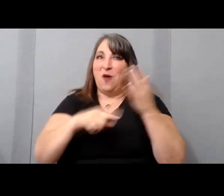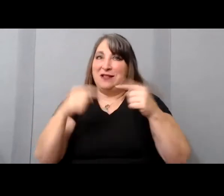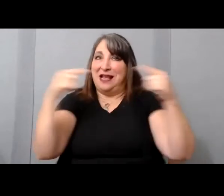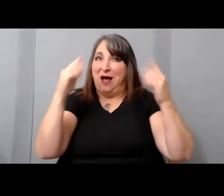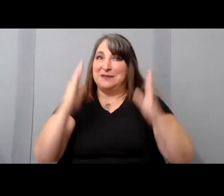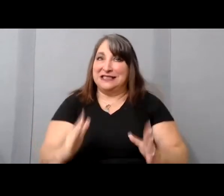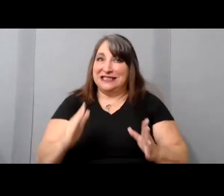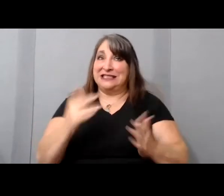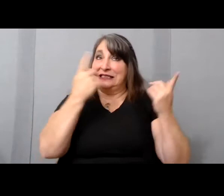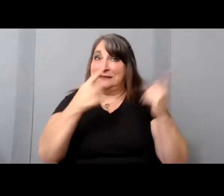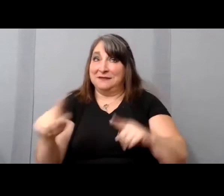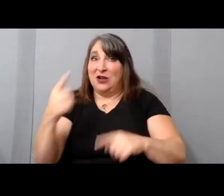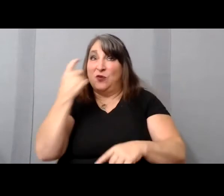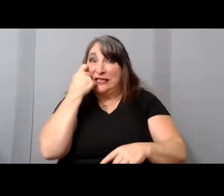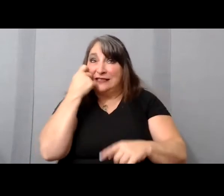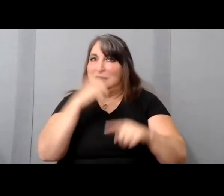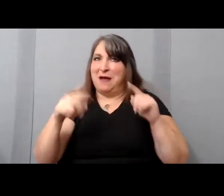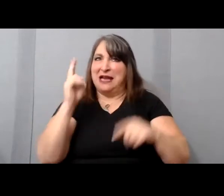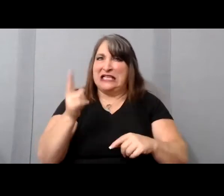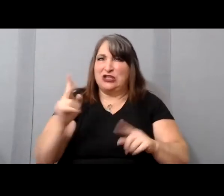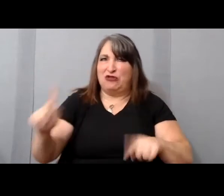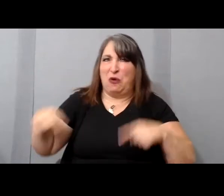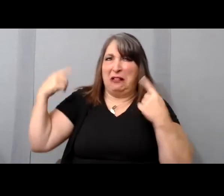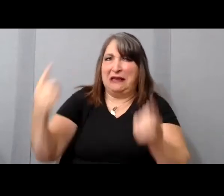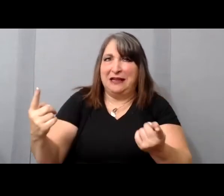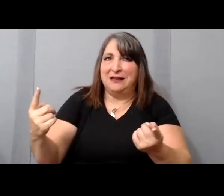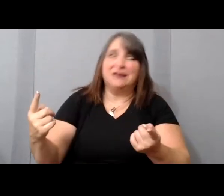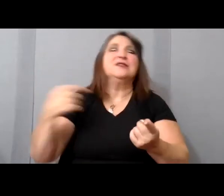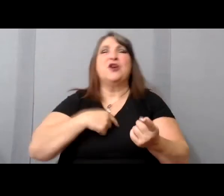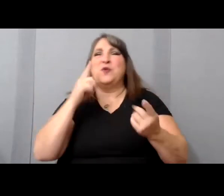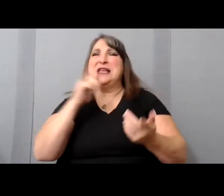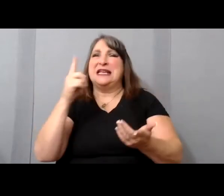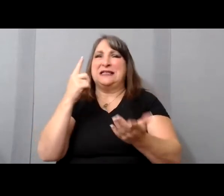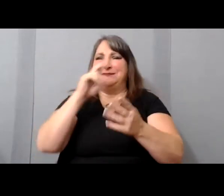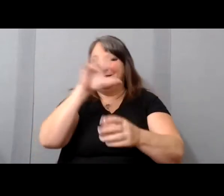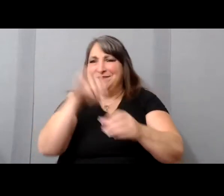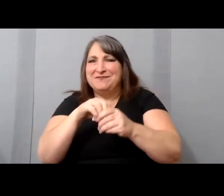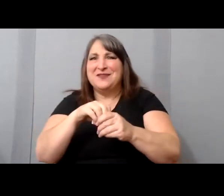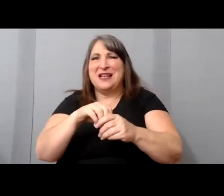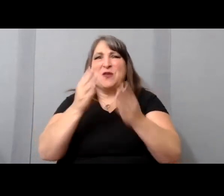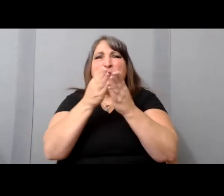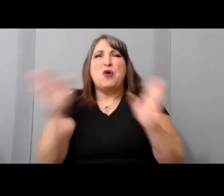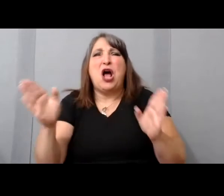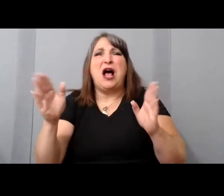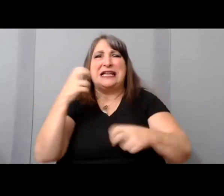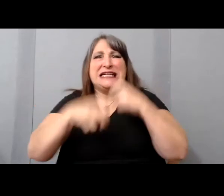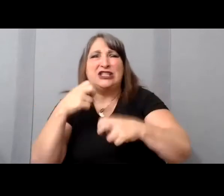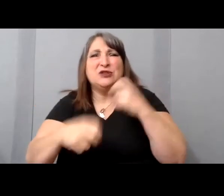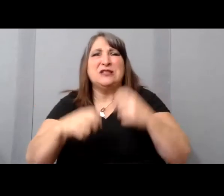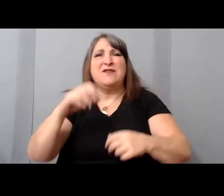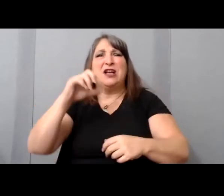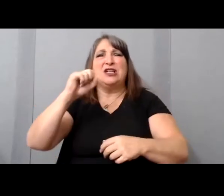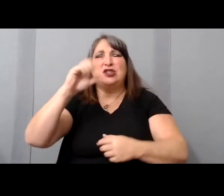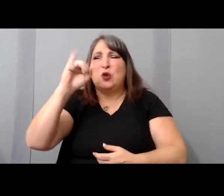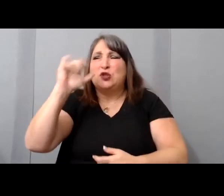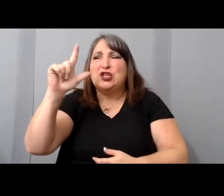been recently, but has been historically. And we look at the broader issues of social justice and women's rights and all those kinds of things that are